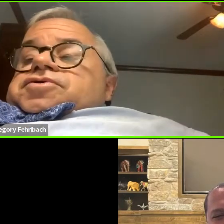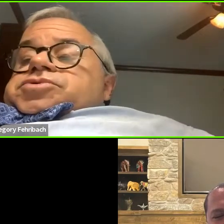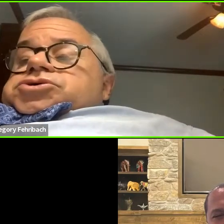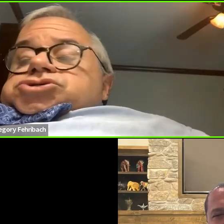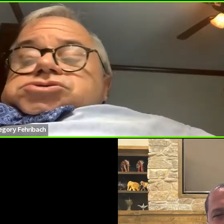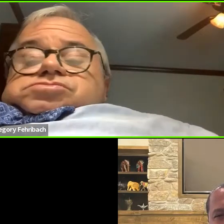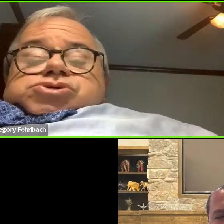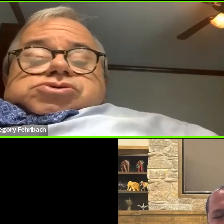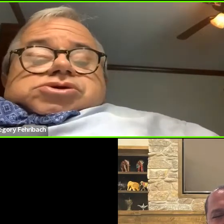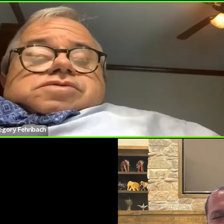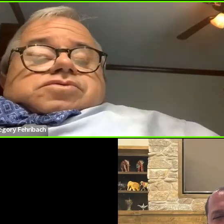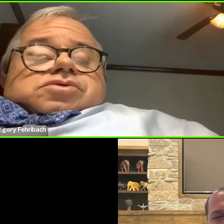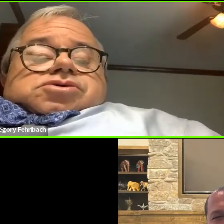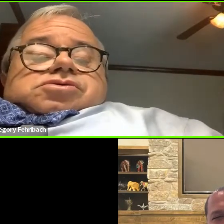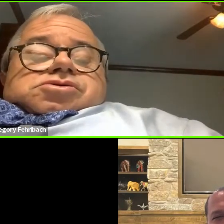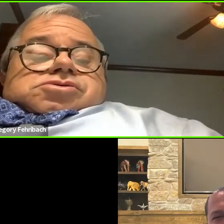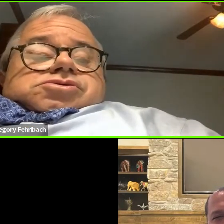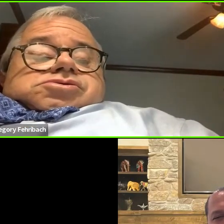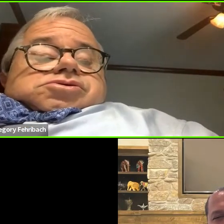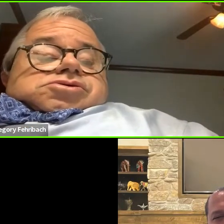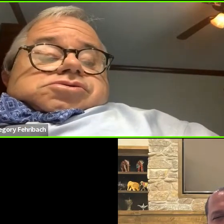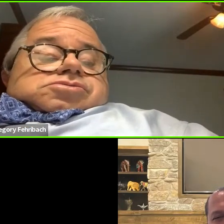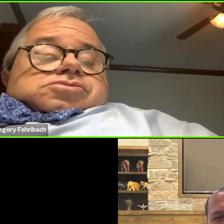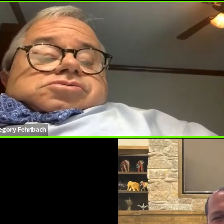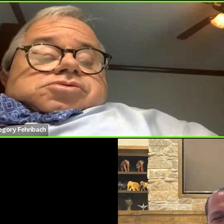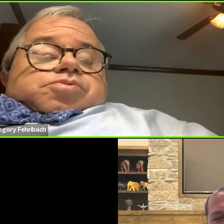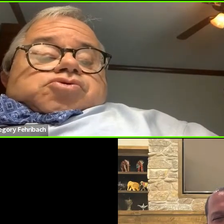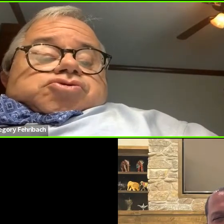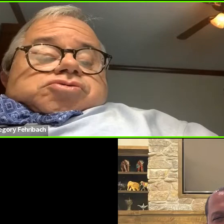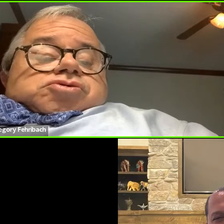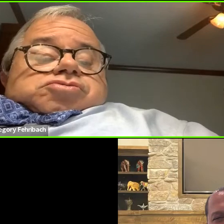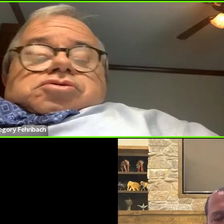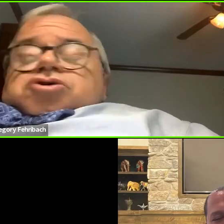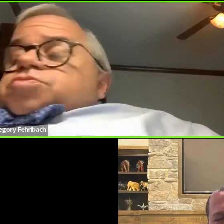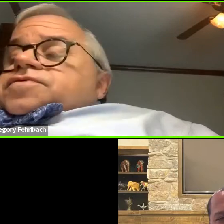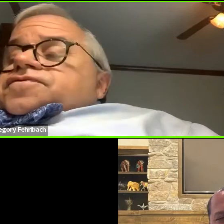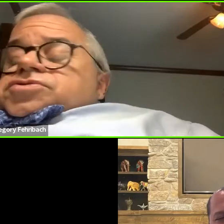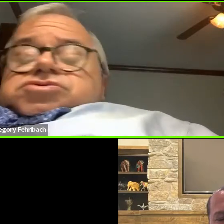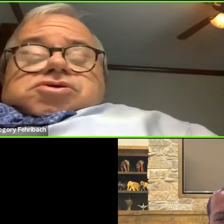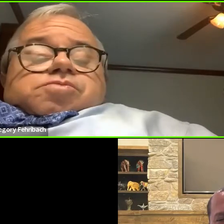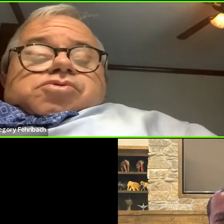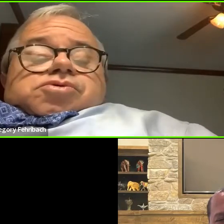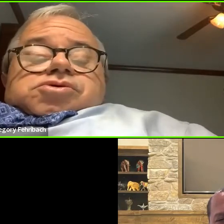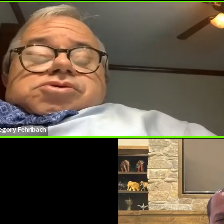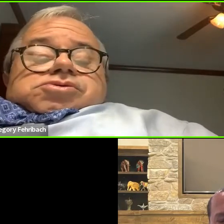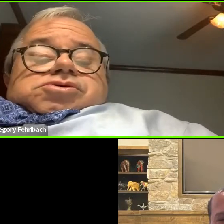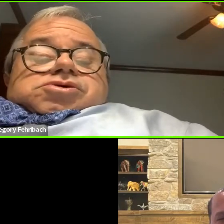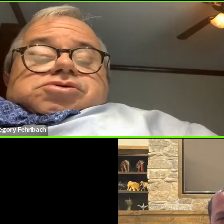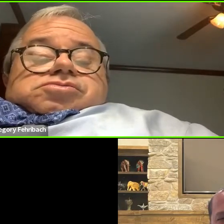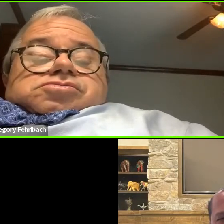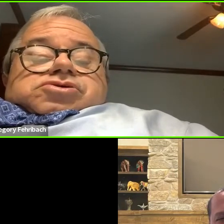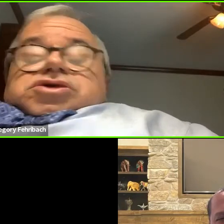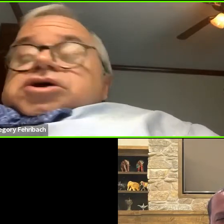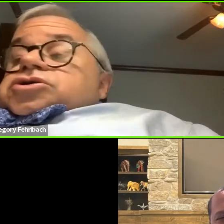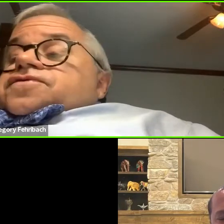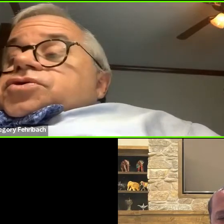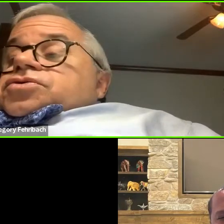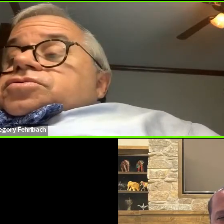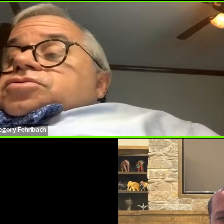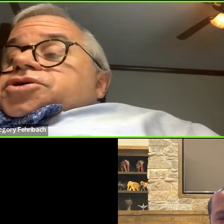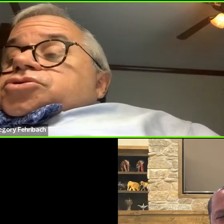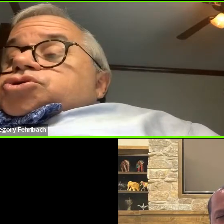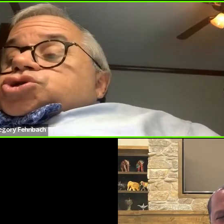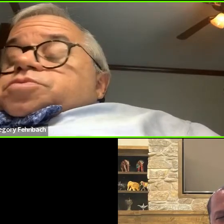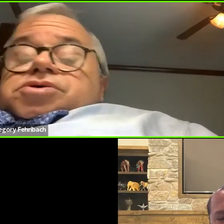Thank you very much, Mr. Executive Director. On a personal note, and I know I speak for the entire board, we thank you